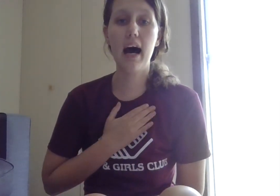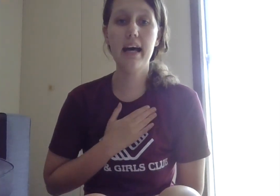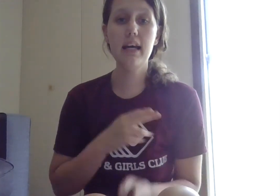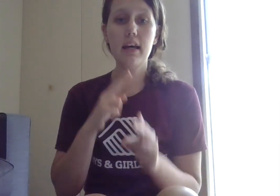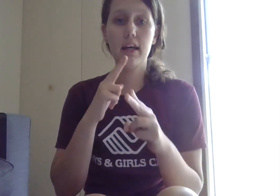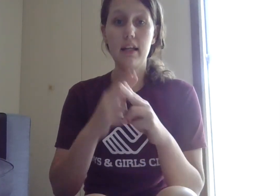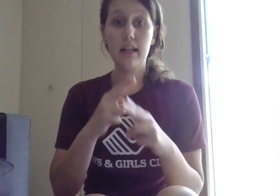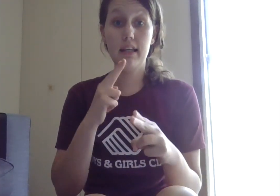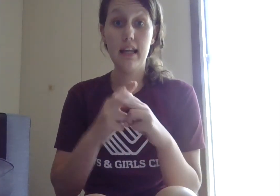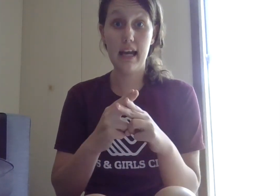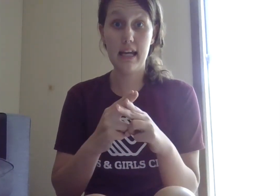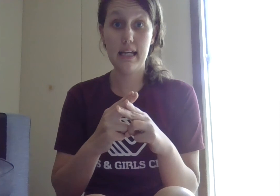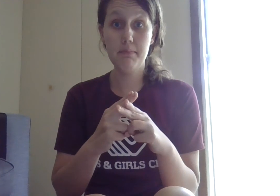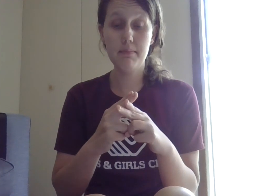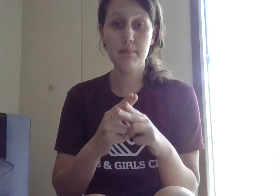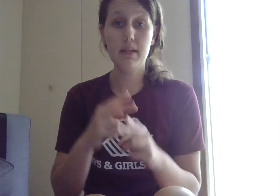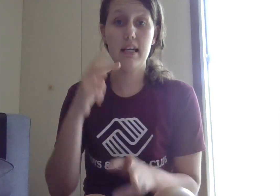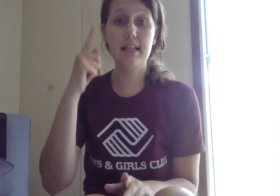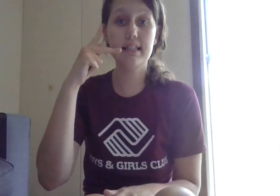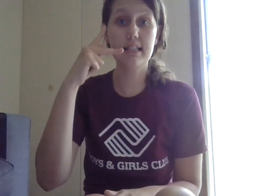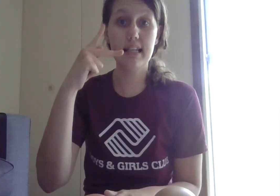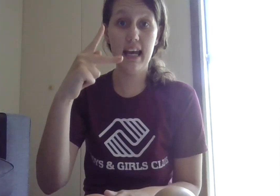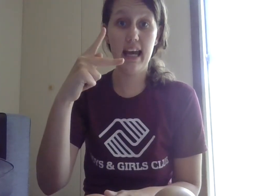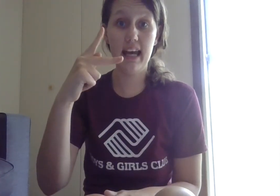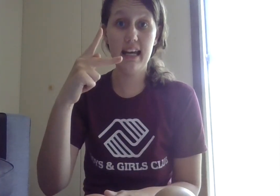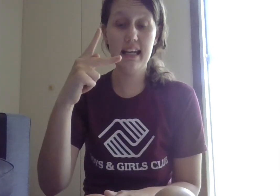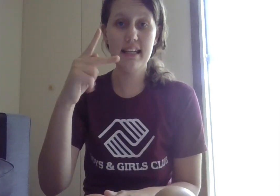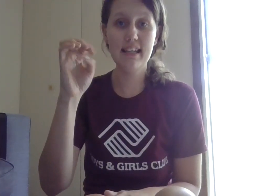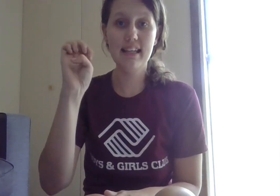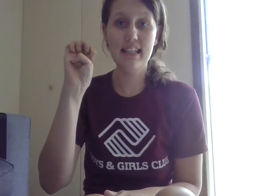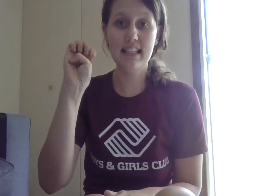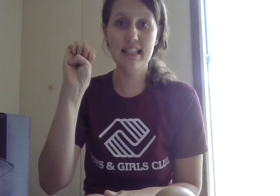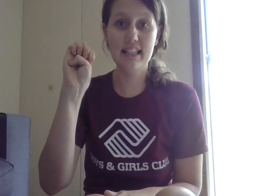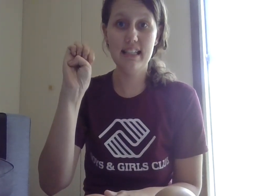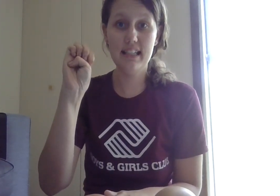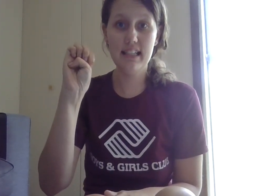my name is K E